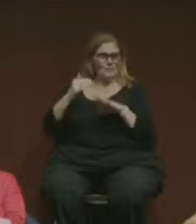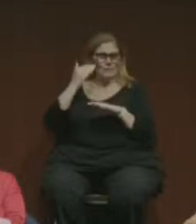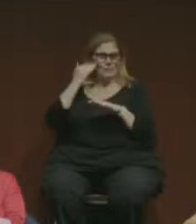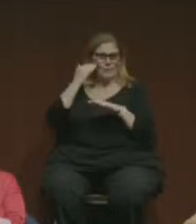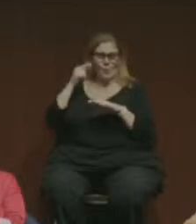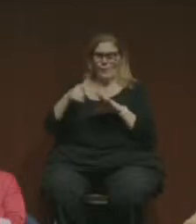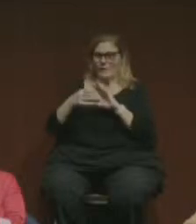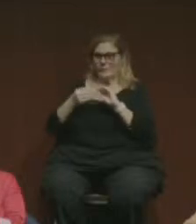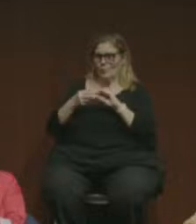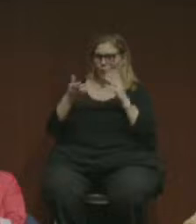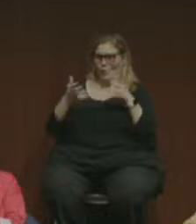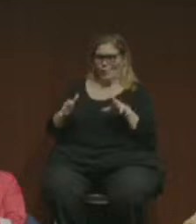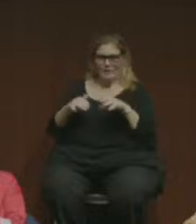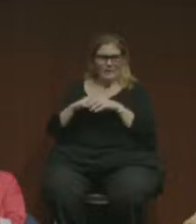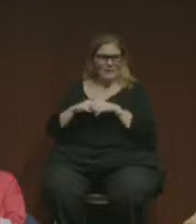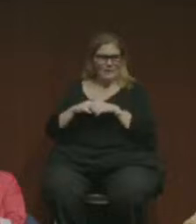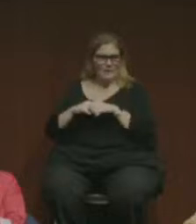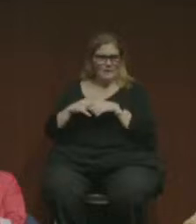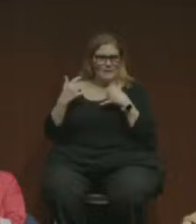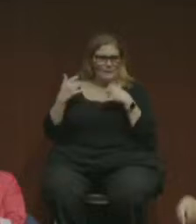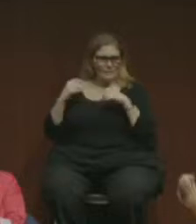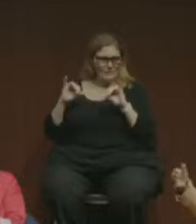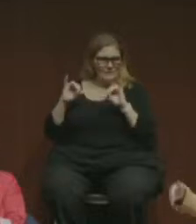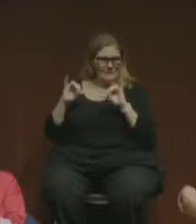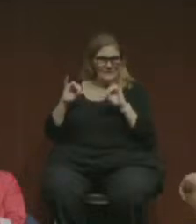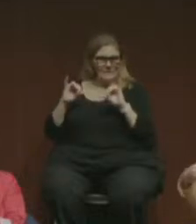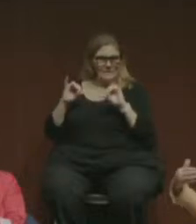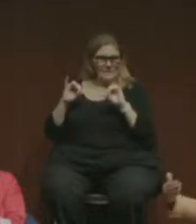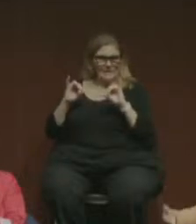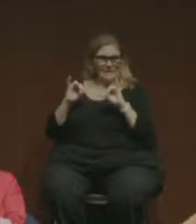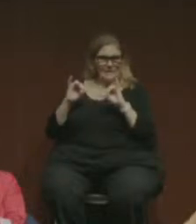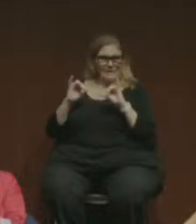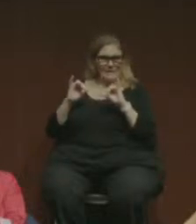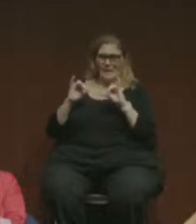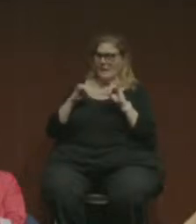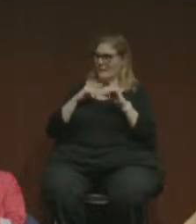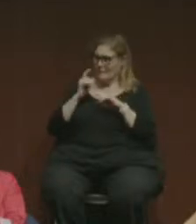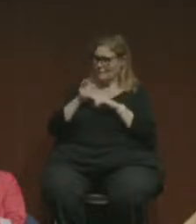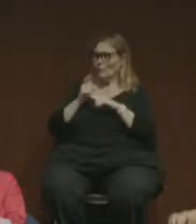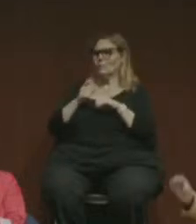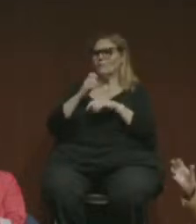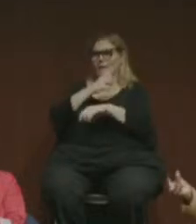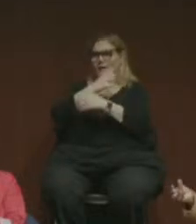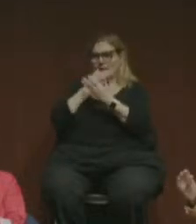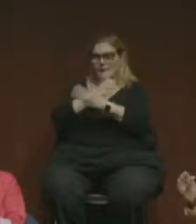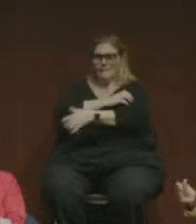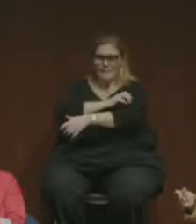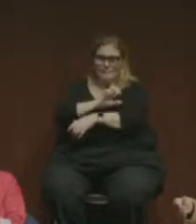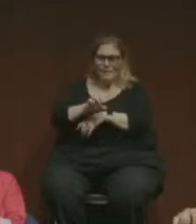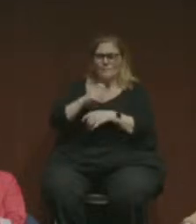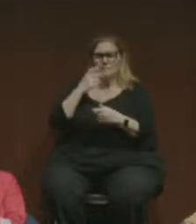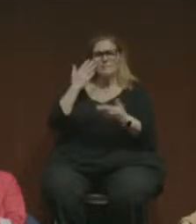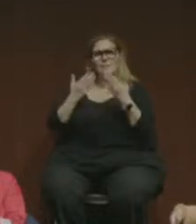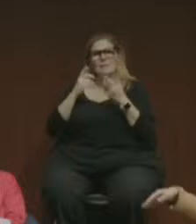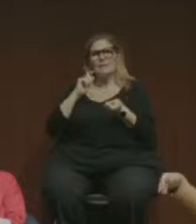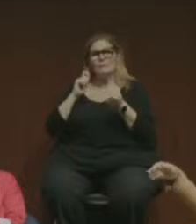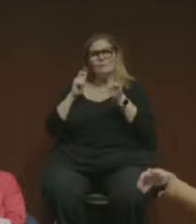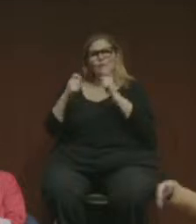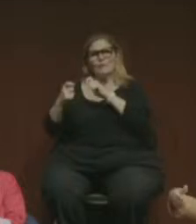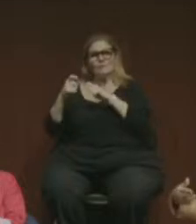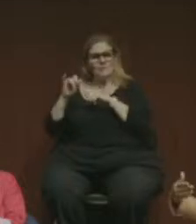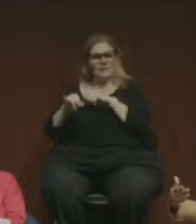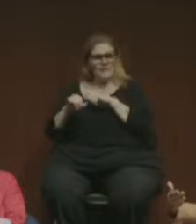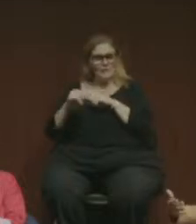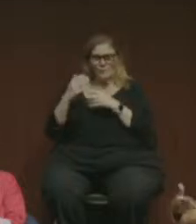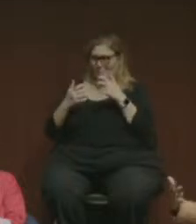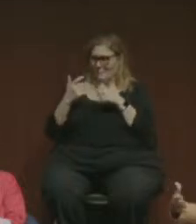this story. And yet we're still in this mode of economic empowerment. And so maybe the framing is, and so each of you